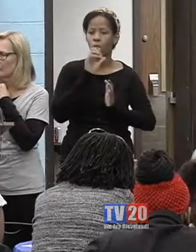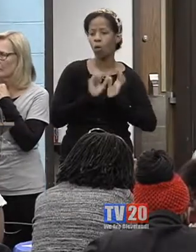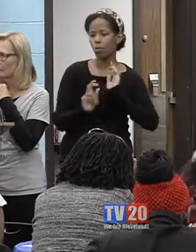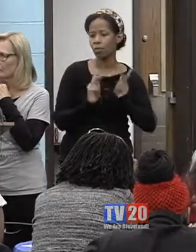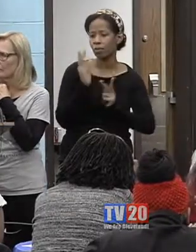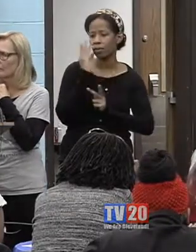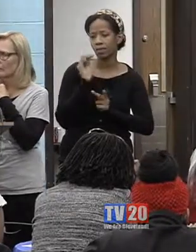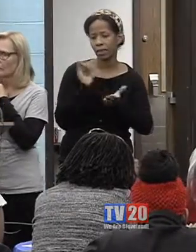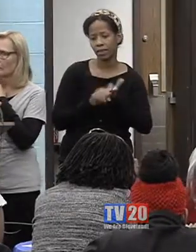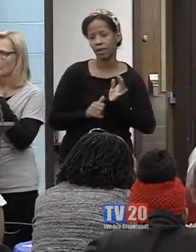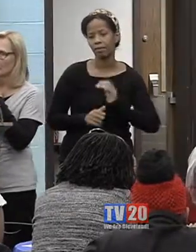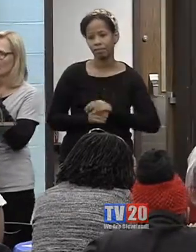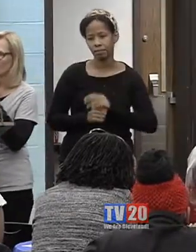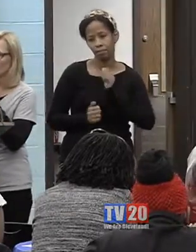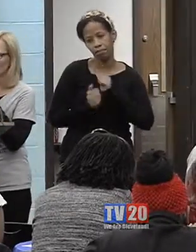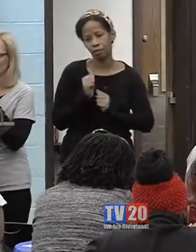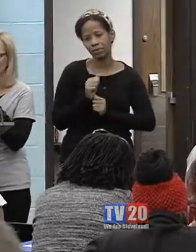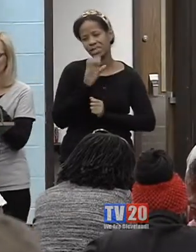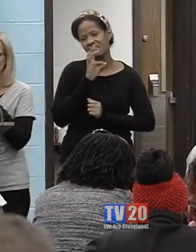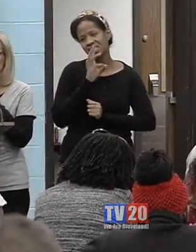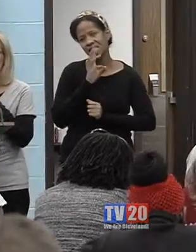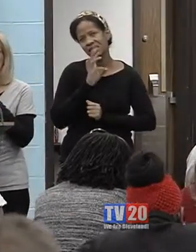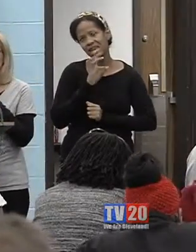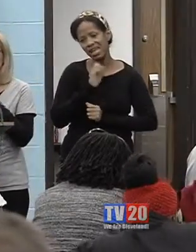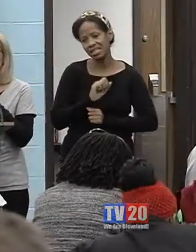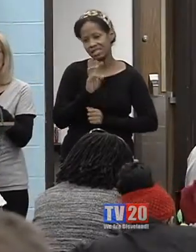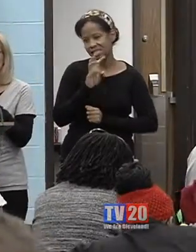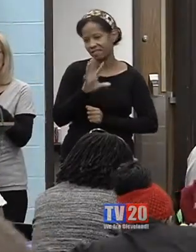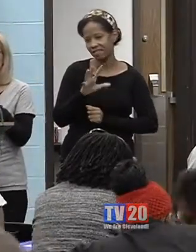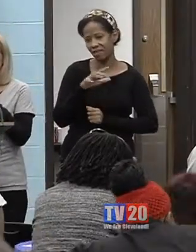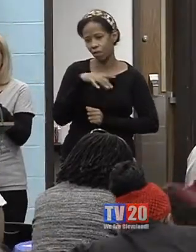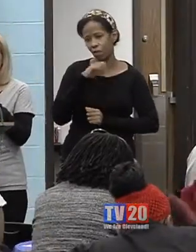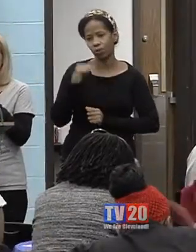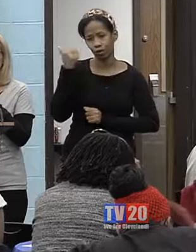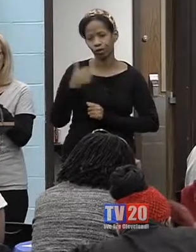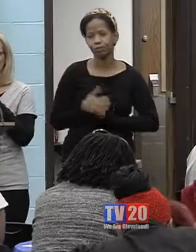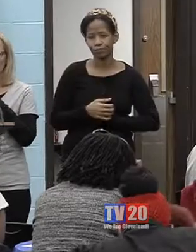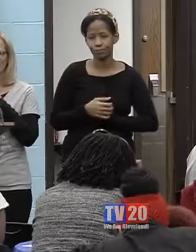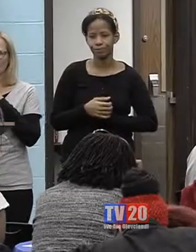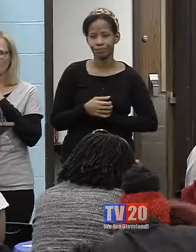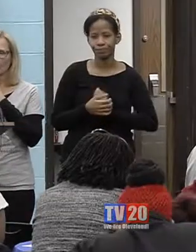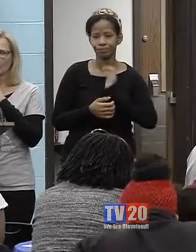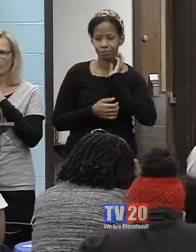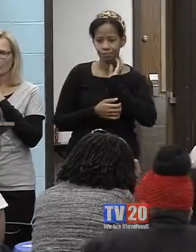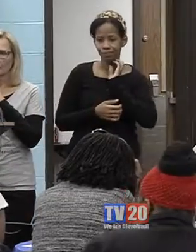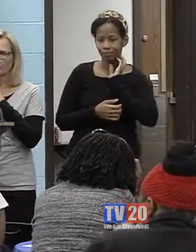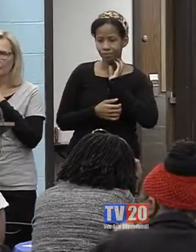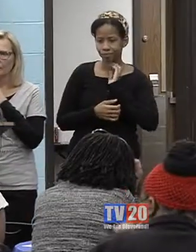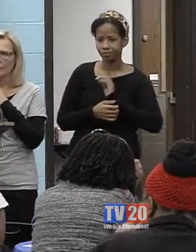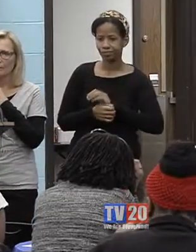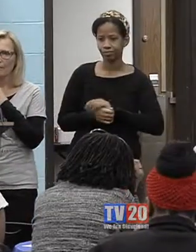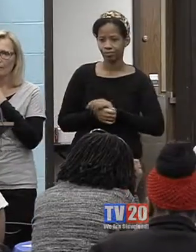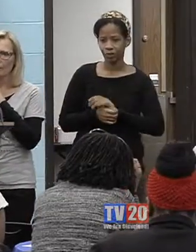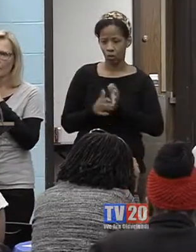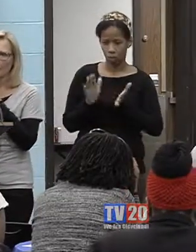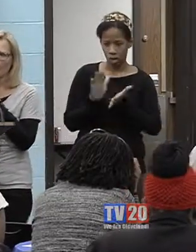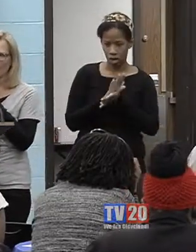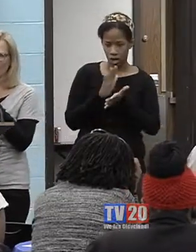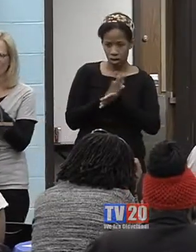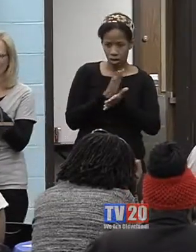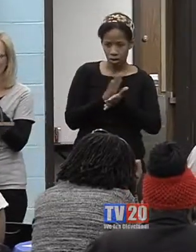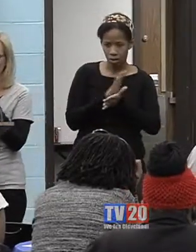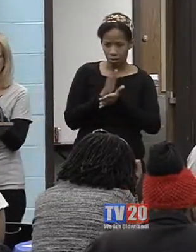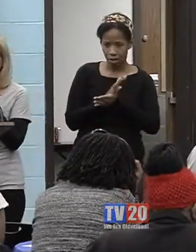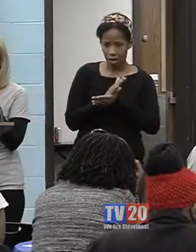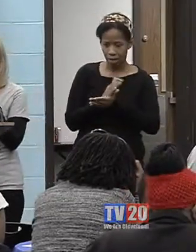that 20 degree angle of vision that you have and move the paper underneath the camera so you don't have to always be shaking